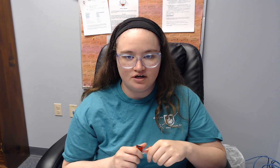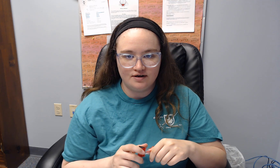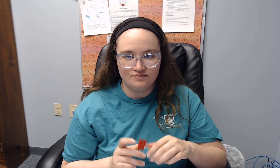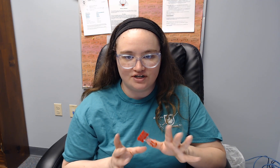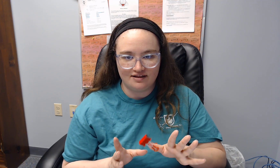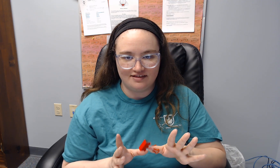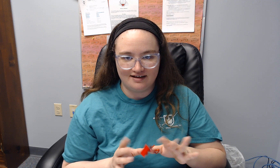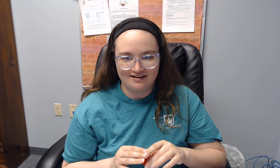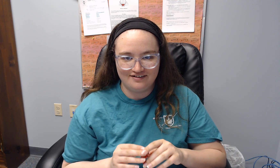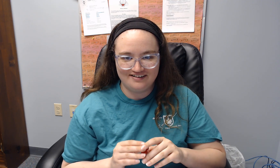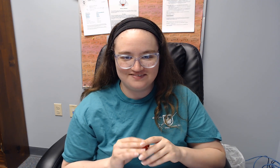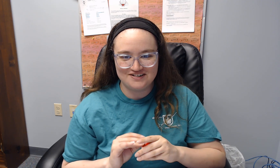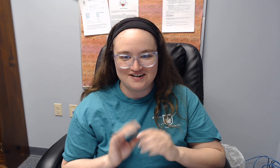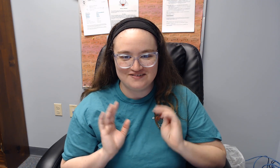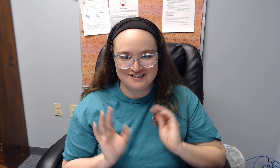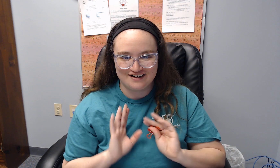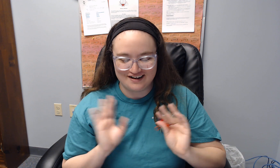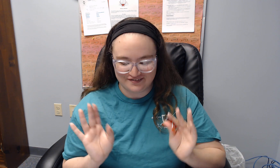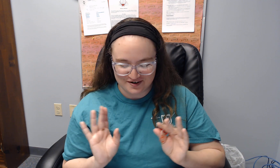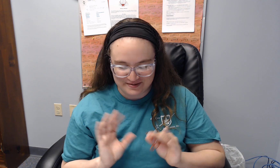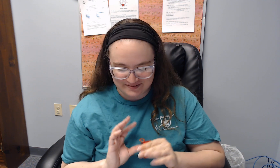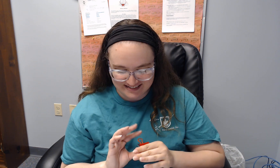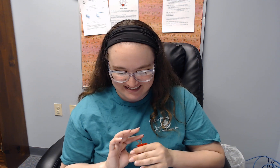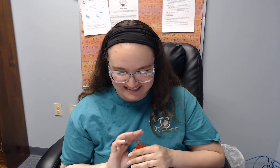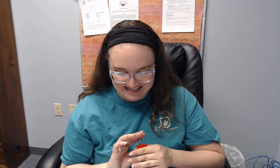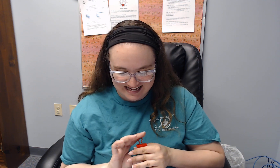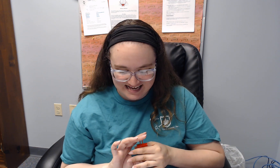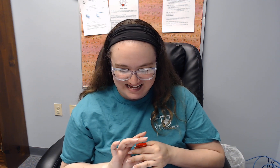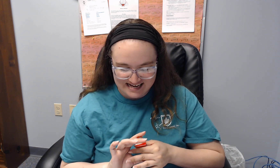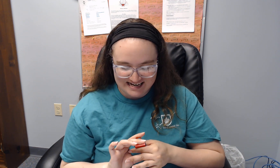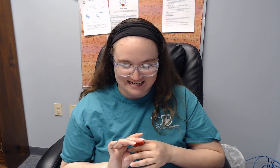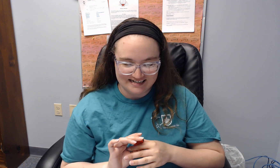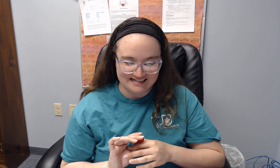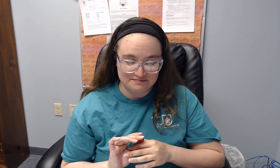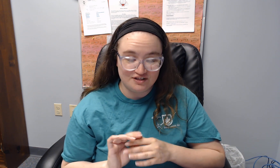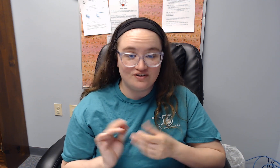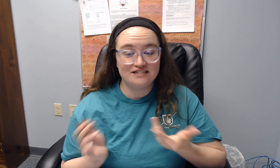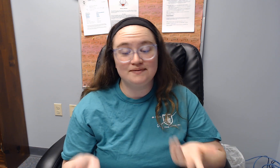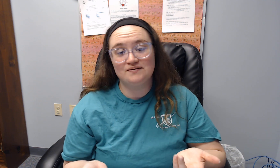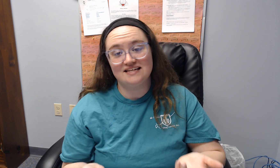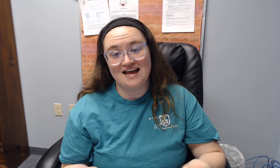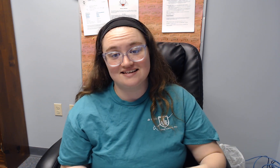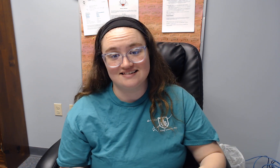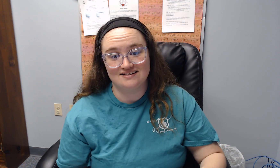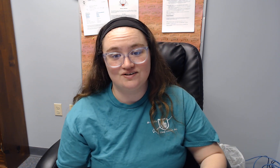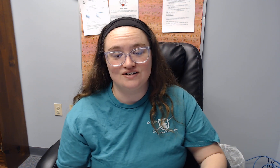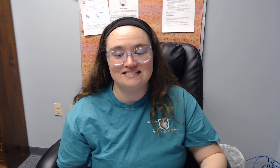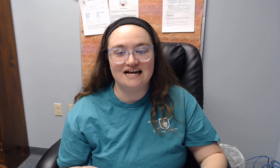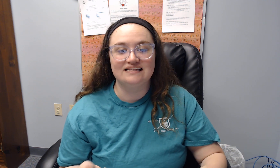I'm trying to think. I'm trying to make sure I cover all my bases. You can speak with an accent or a dialect.